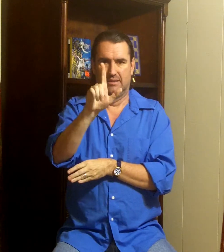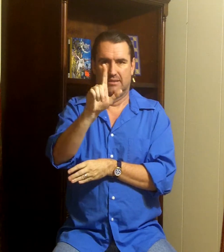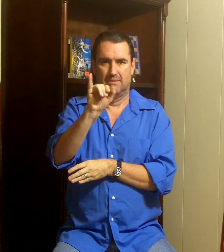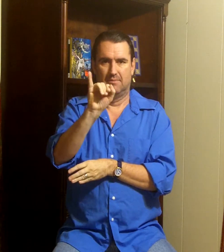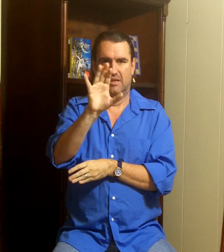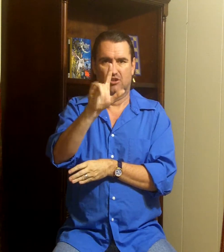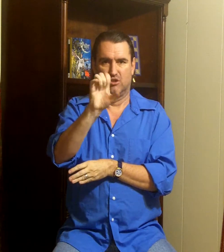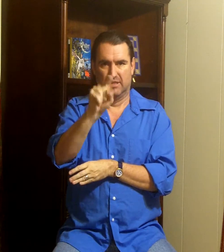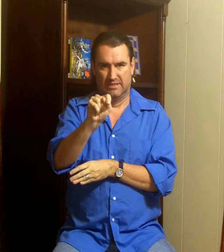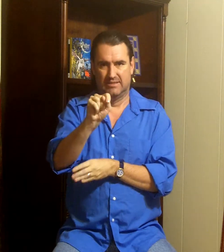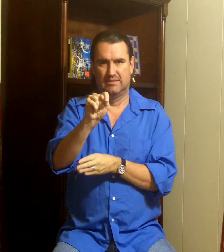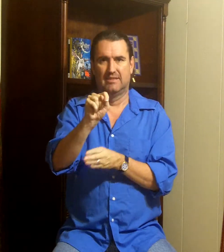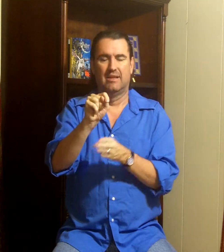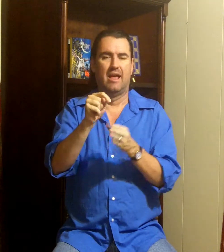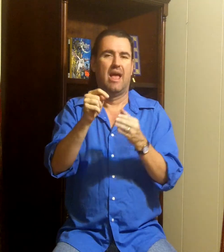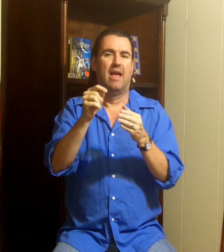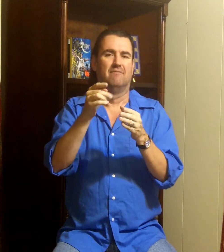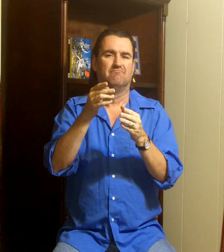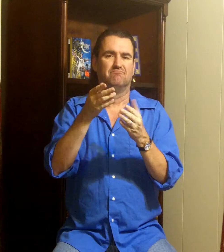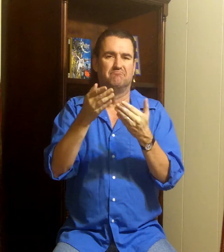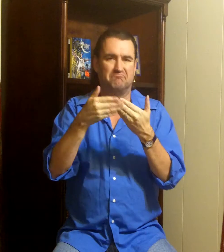and education.